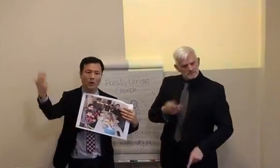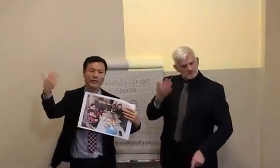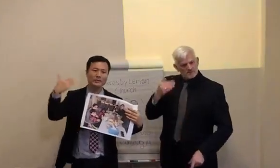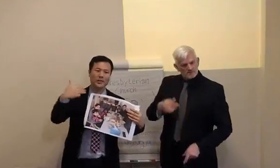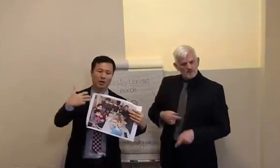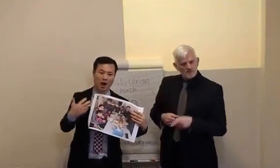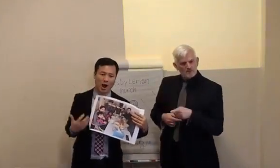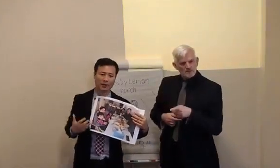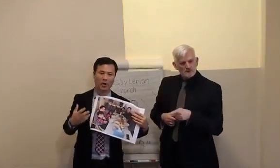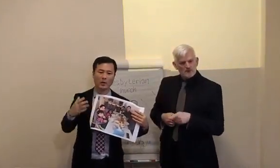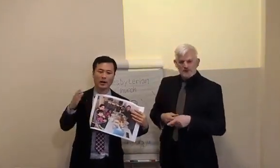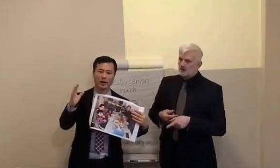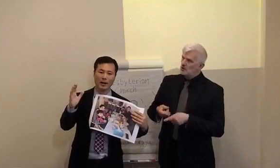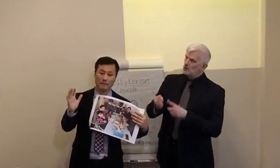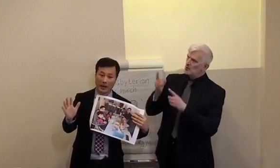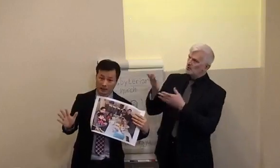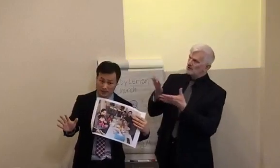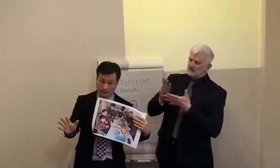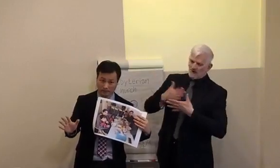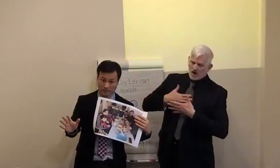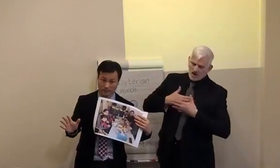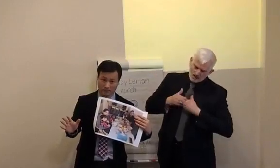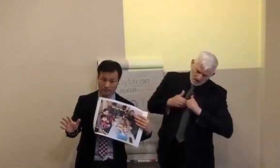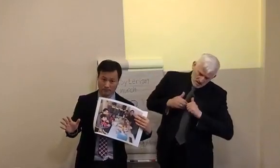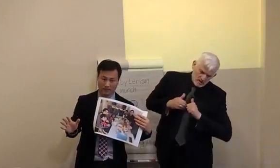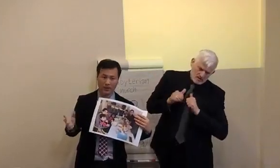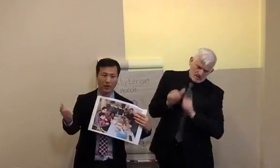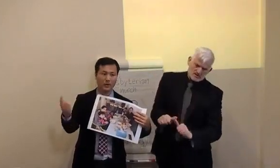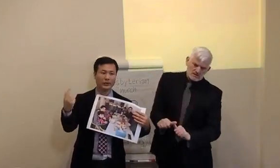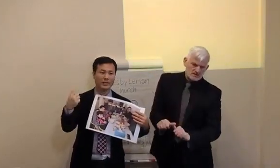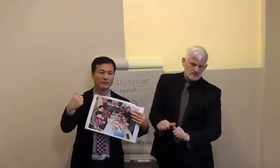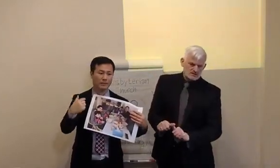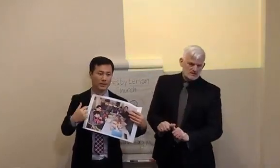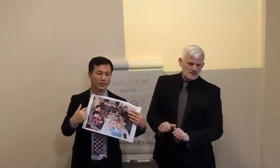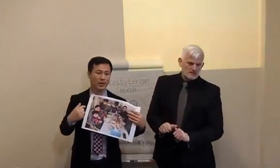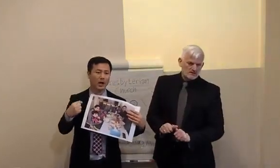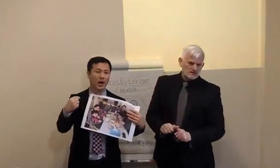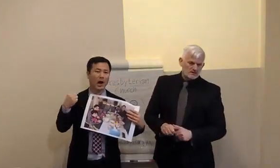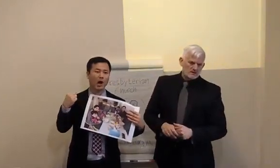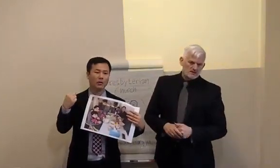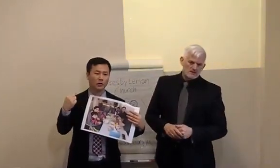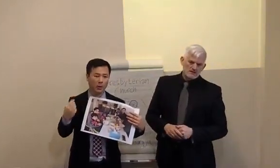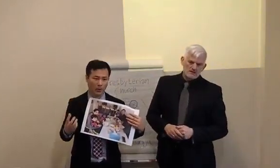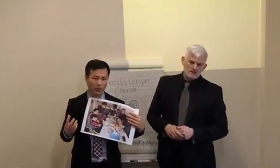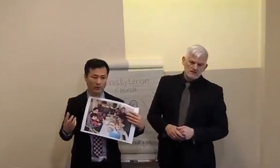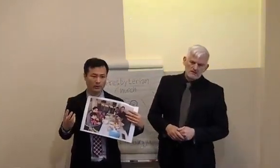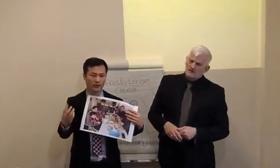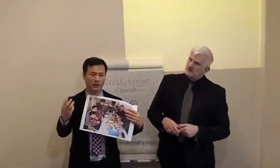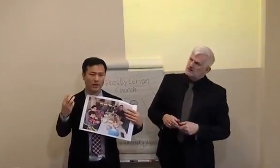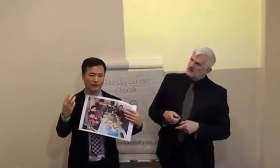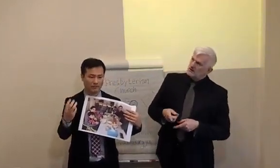Lord, give me the heart of compassion. Lord, give me how the Lord have